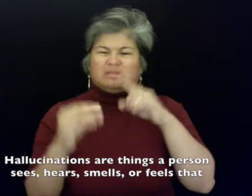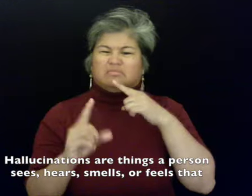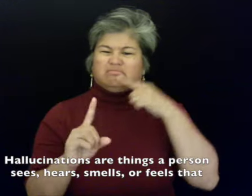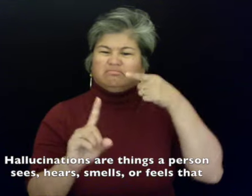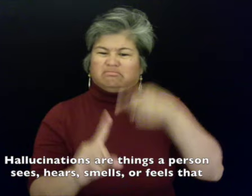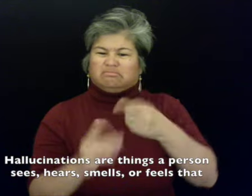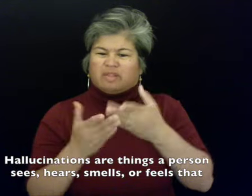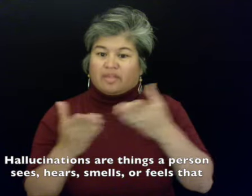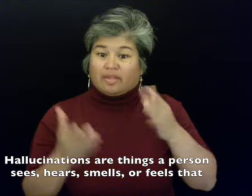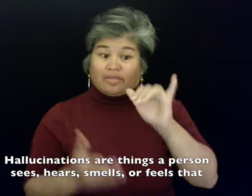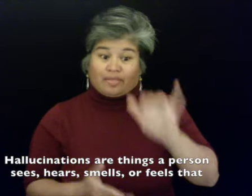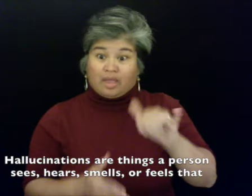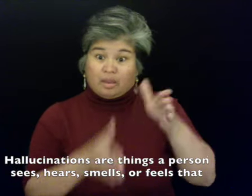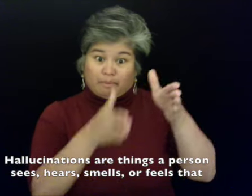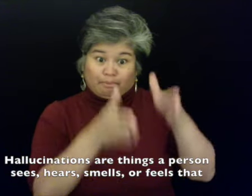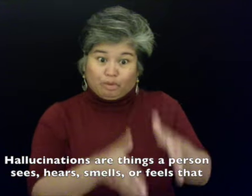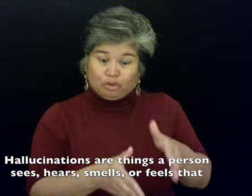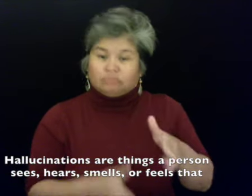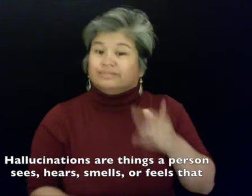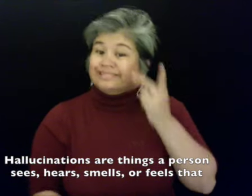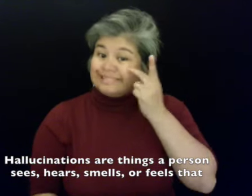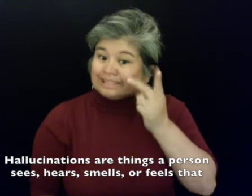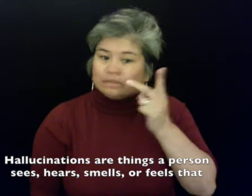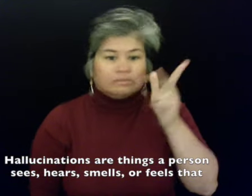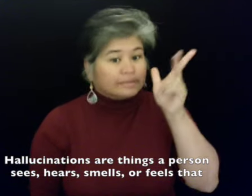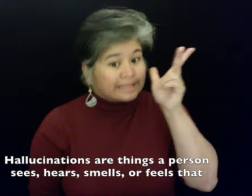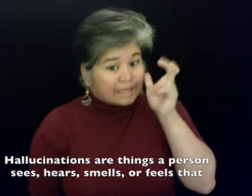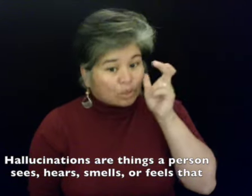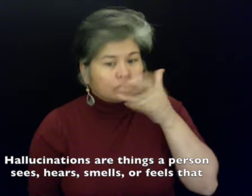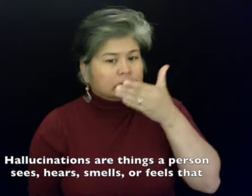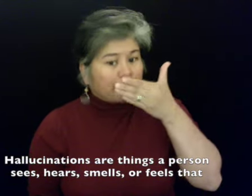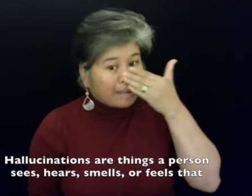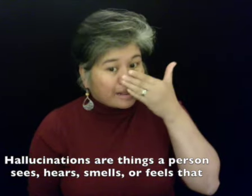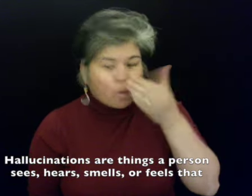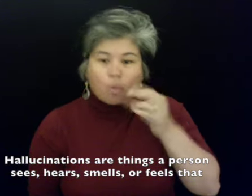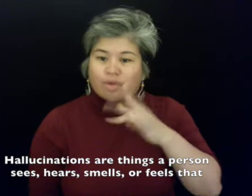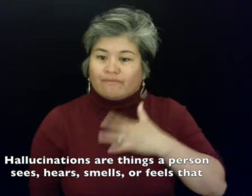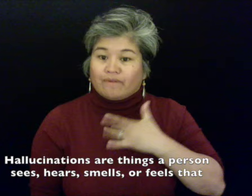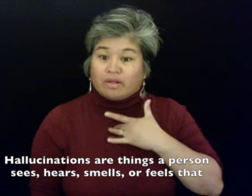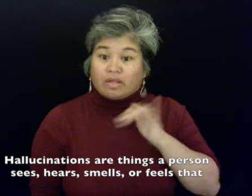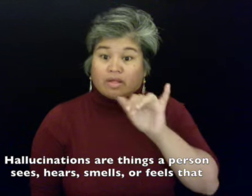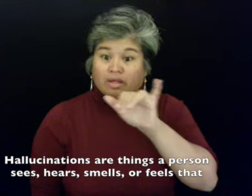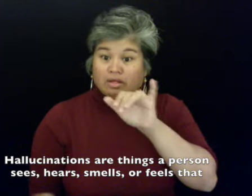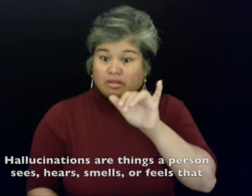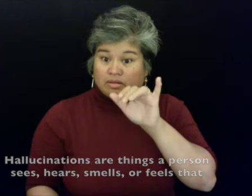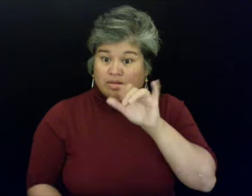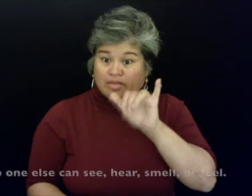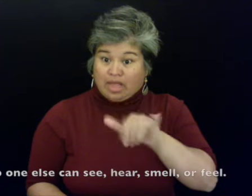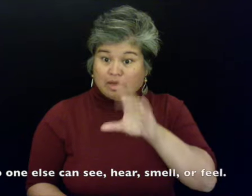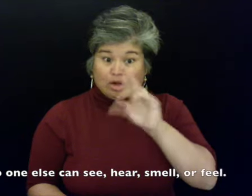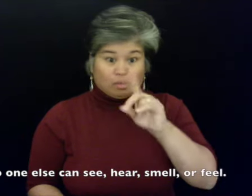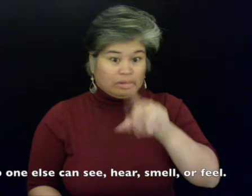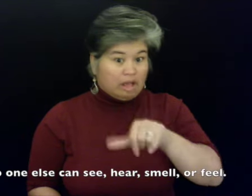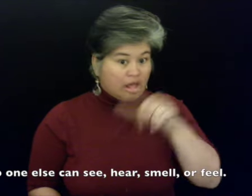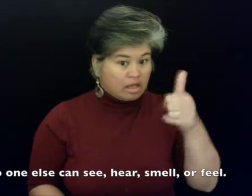Hallucinations are things that a person sees, hears, smells, or feels that no one